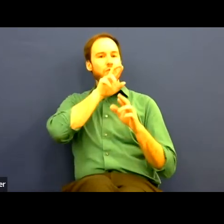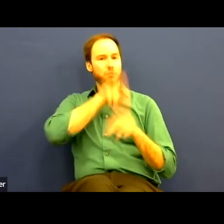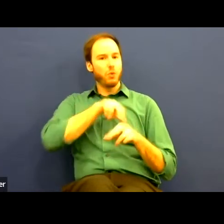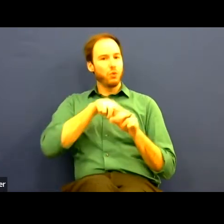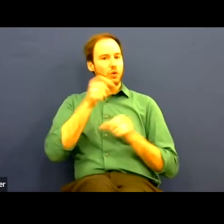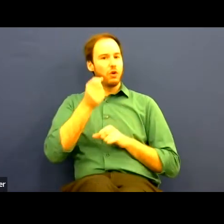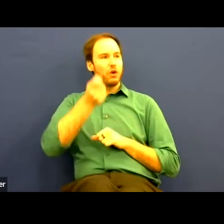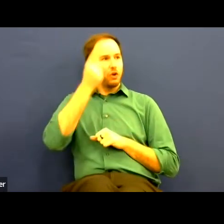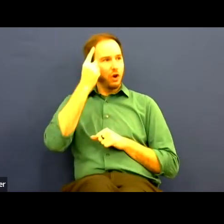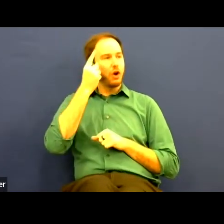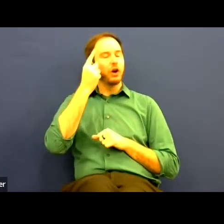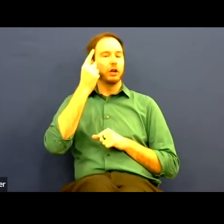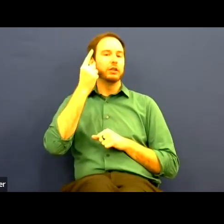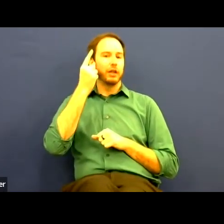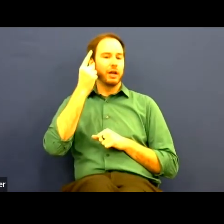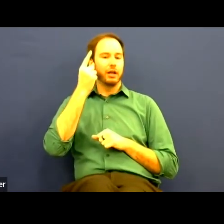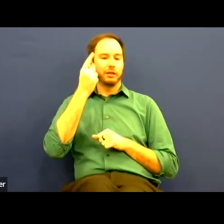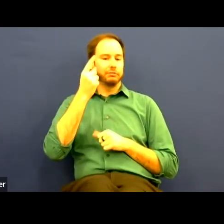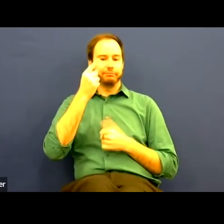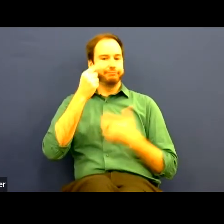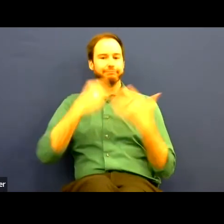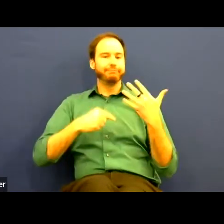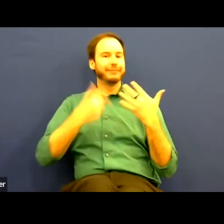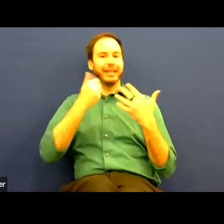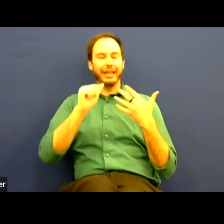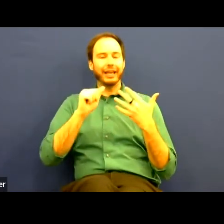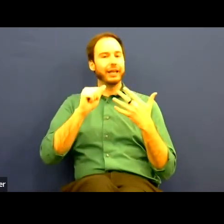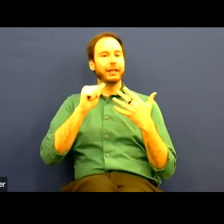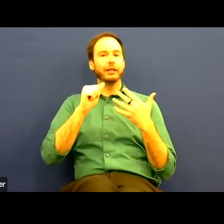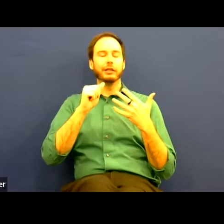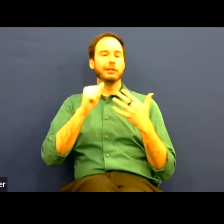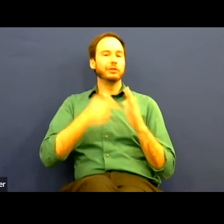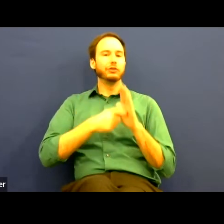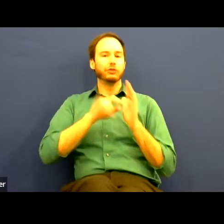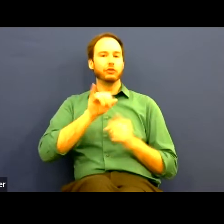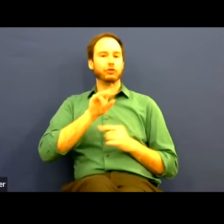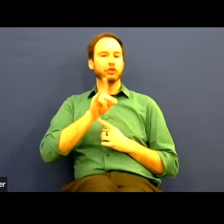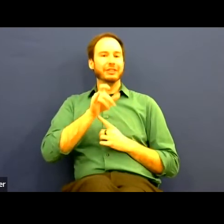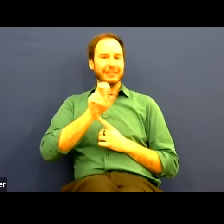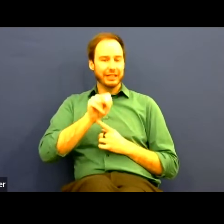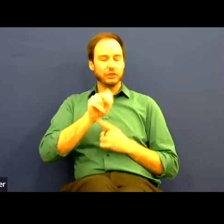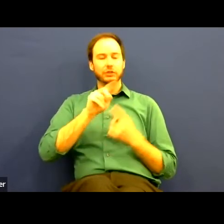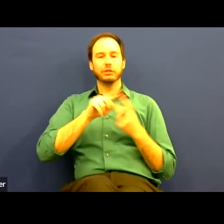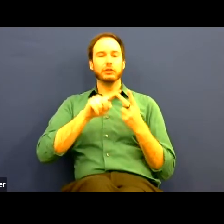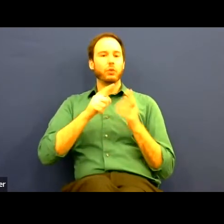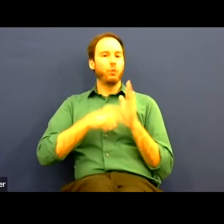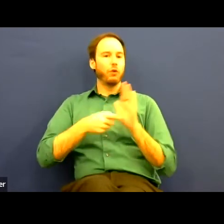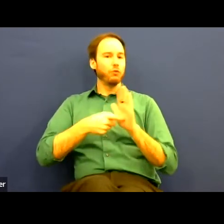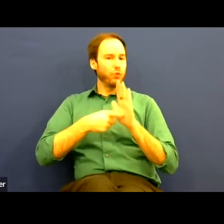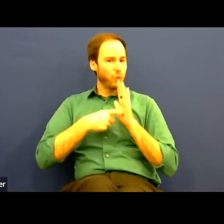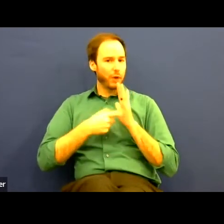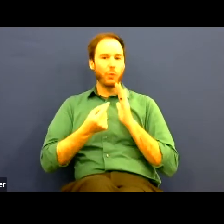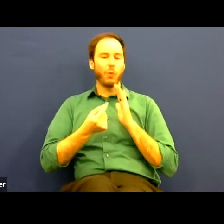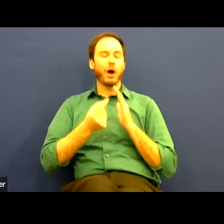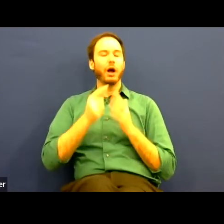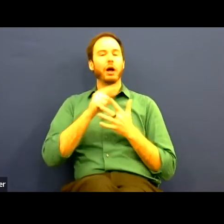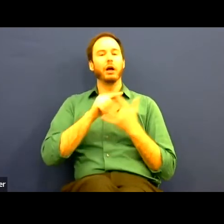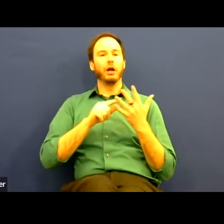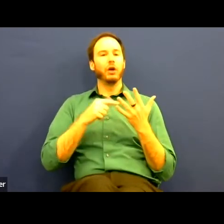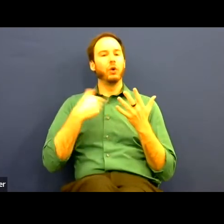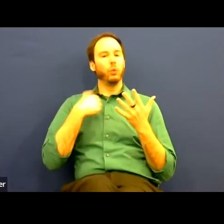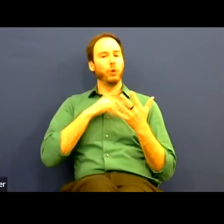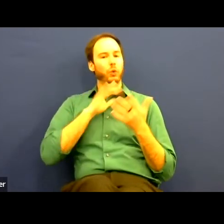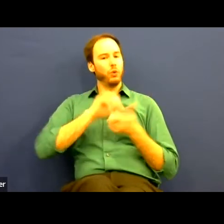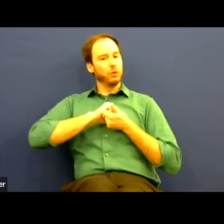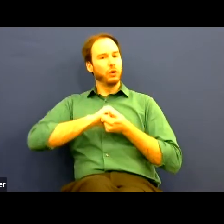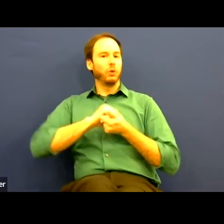understand what any jurisdictional or code requirements that might be unique for that area would be. And we'd work closely